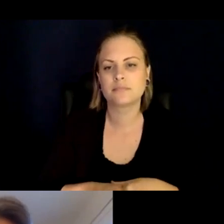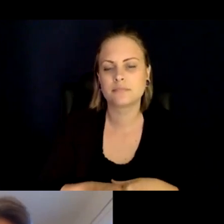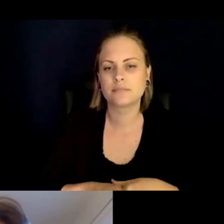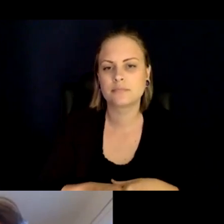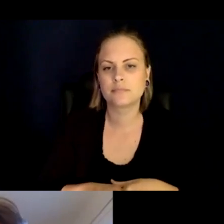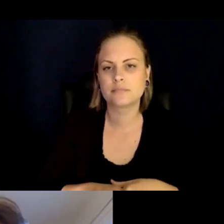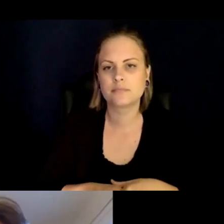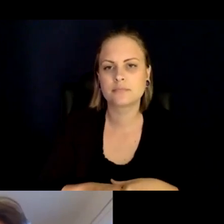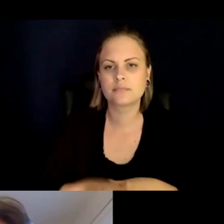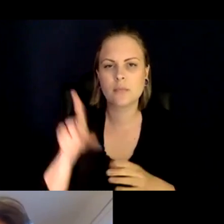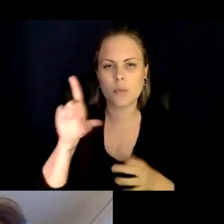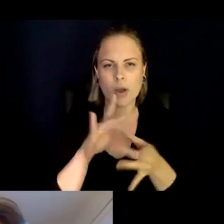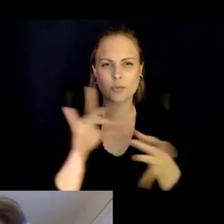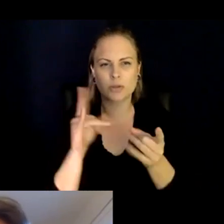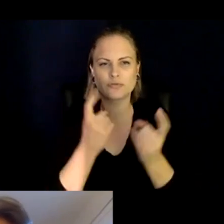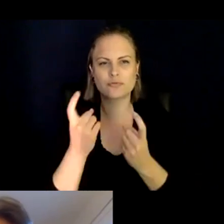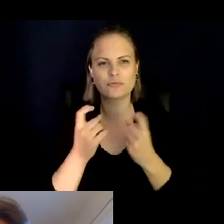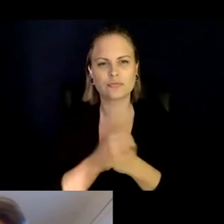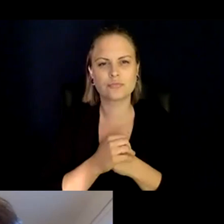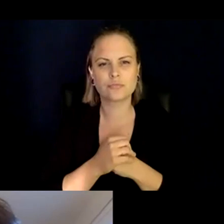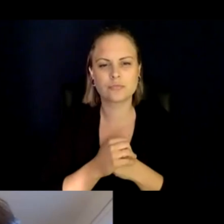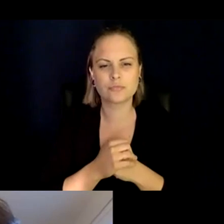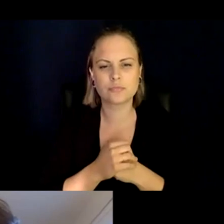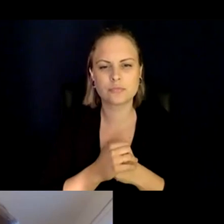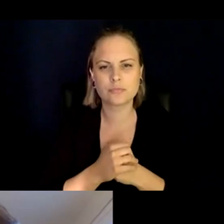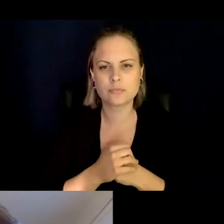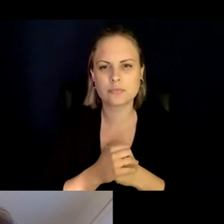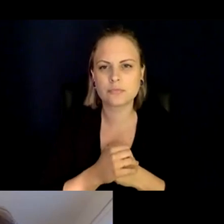There's one in the chat there, Dr. Gillin. Glad you kept the great stories.